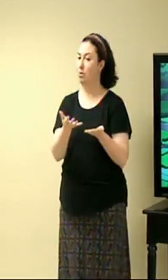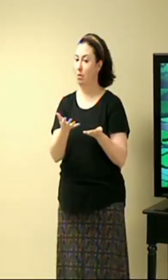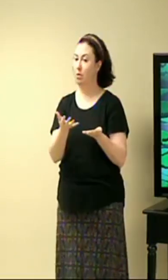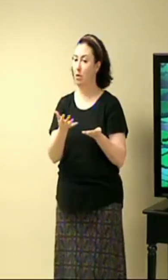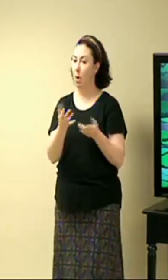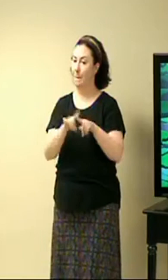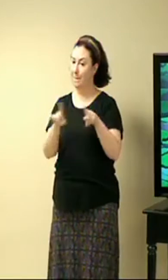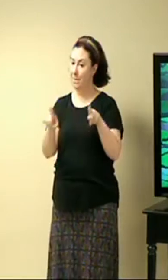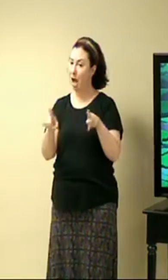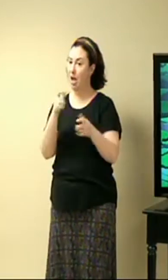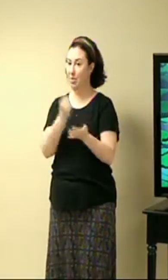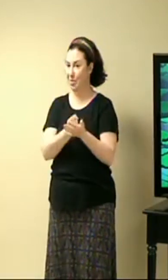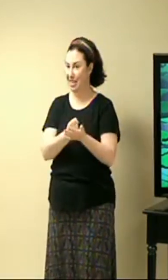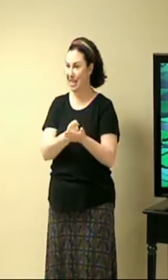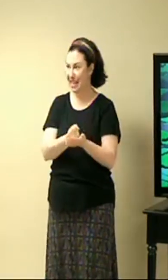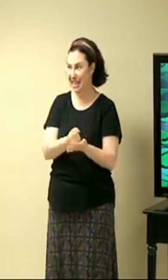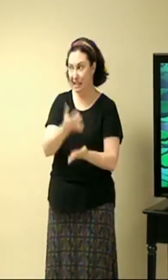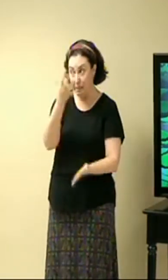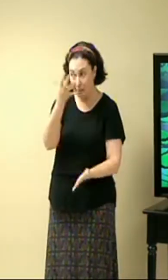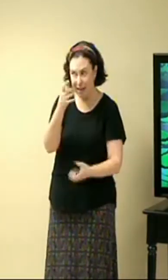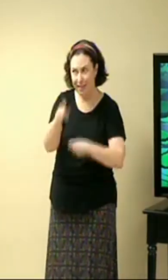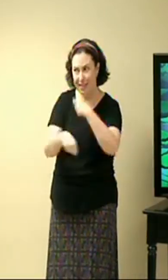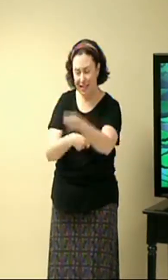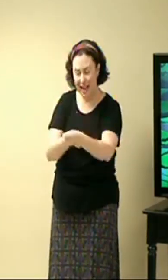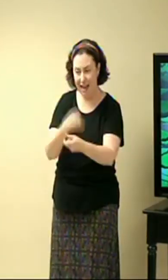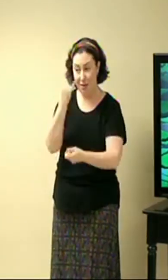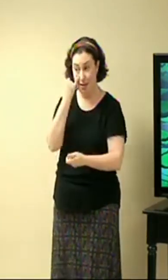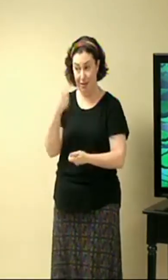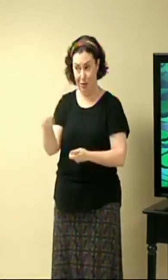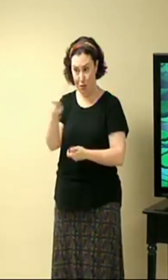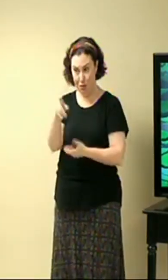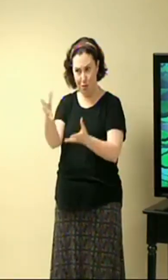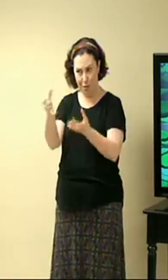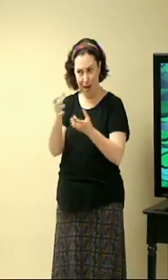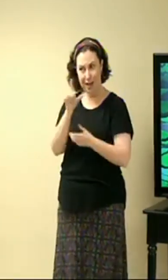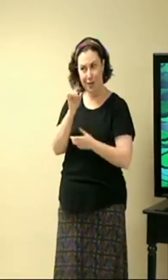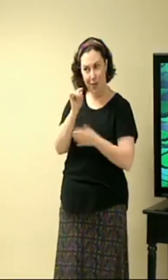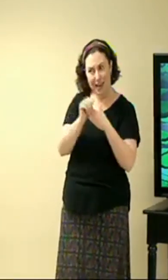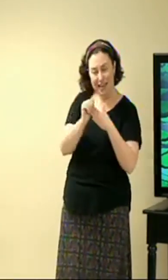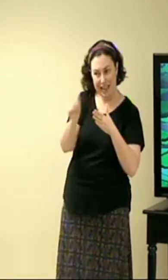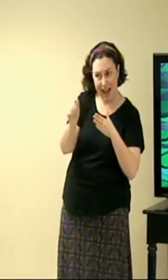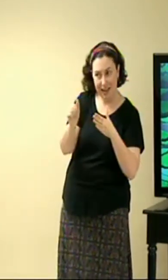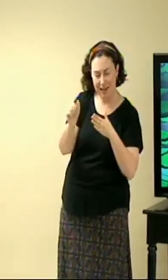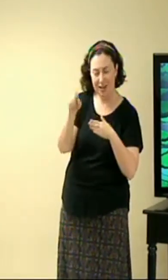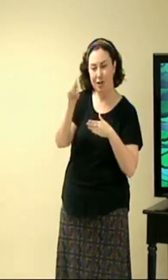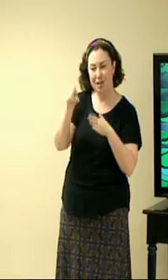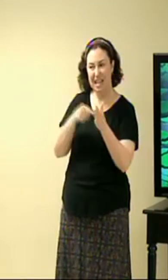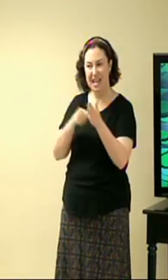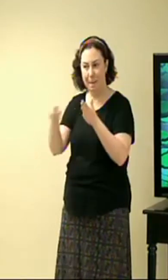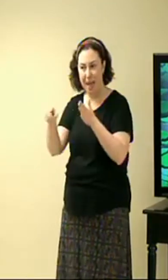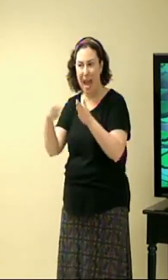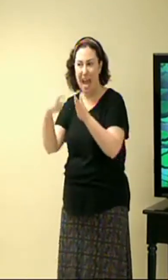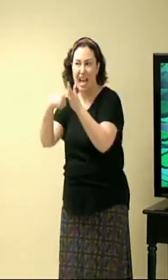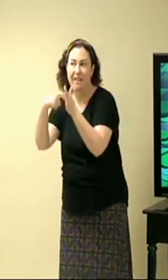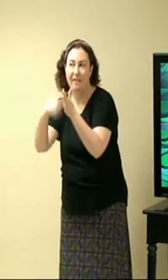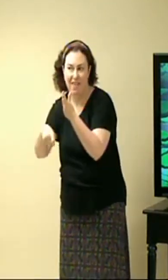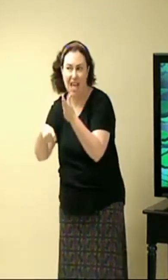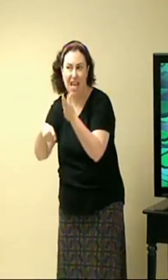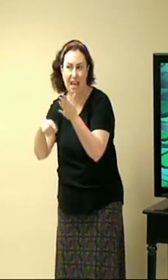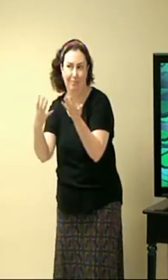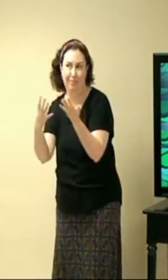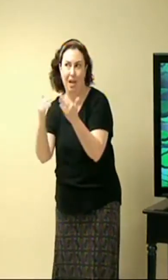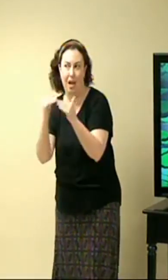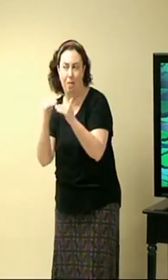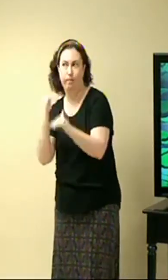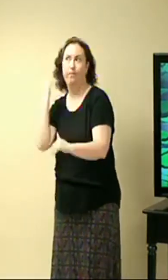an ATM. You want to withdraw $20, but the ATM exchange fee would be $200. They were getting rich off of